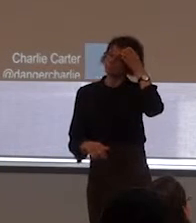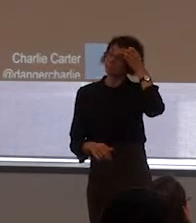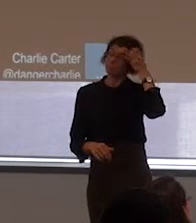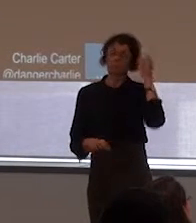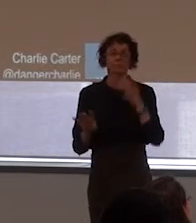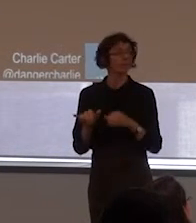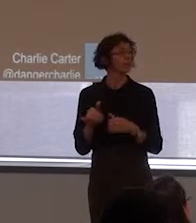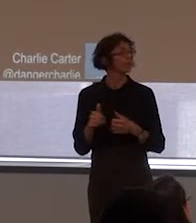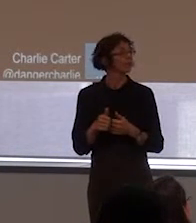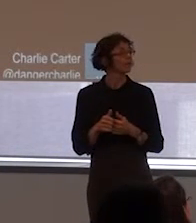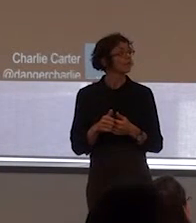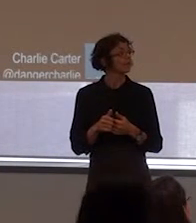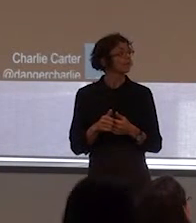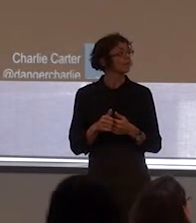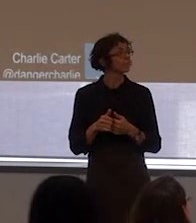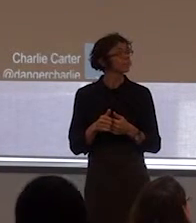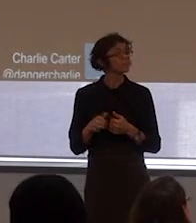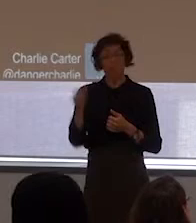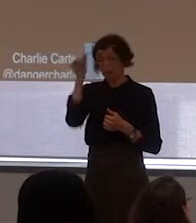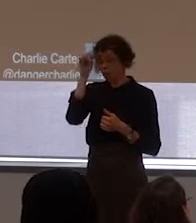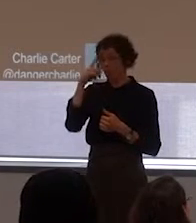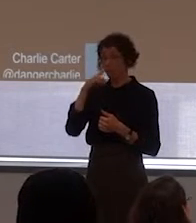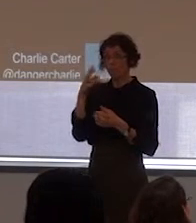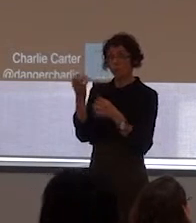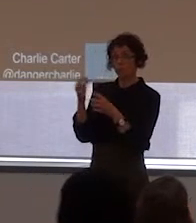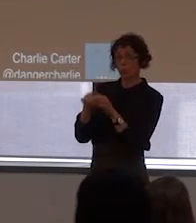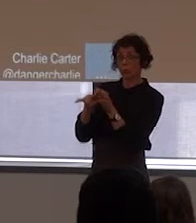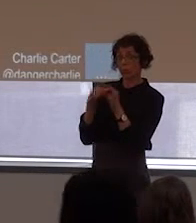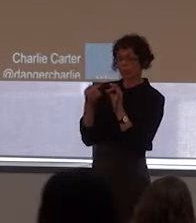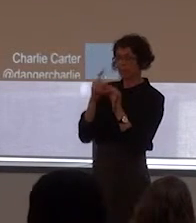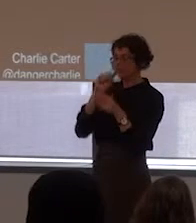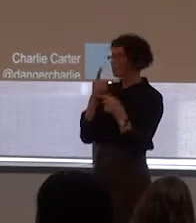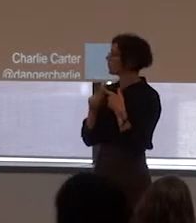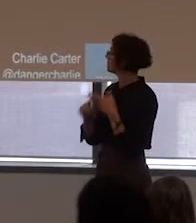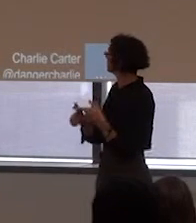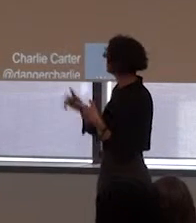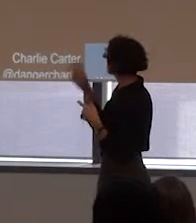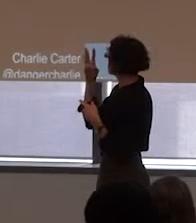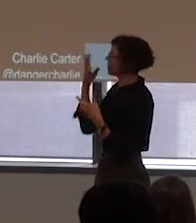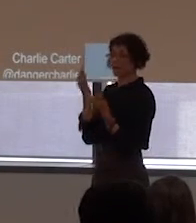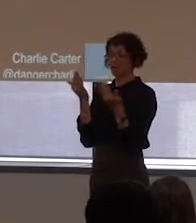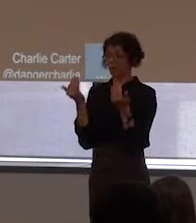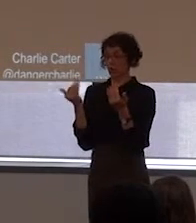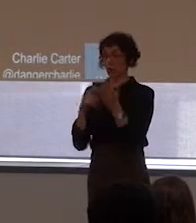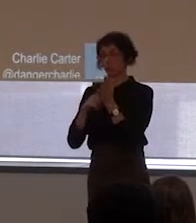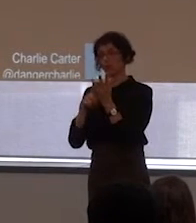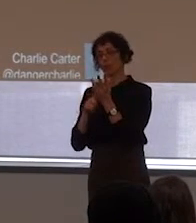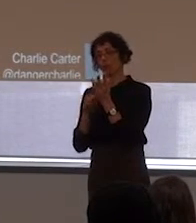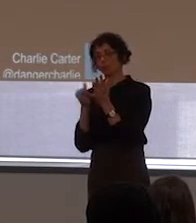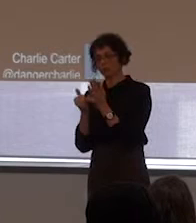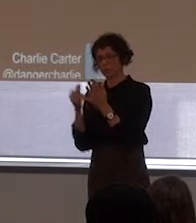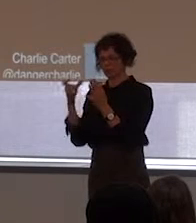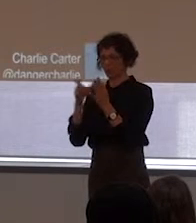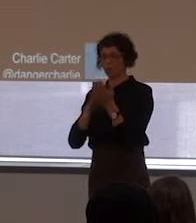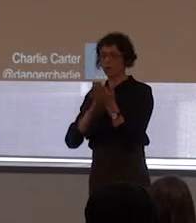Okay, I know people got some questions, so I'm going to keep going. These are my 3 cool tools. And everyone knows Chrome, but I'm going to